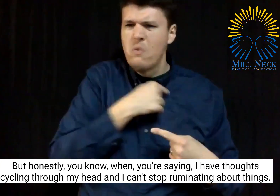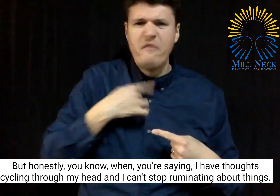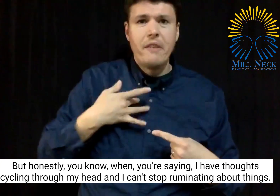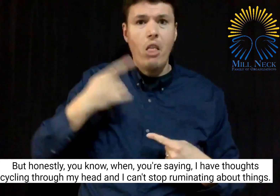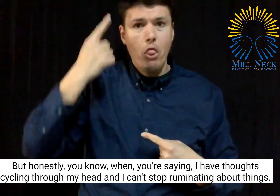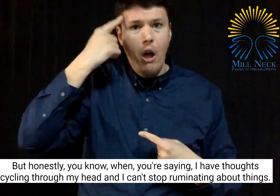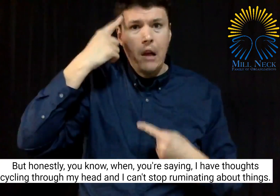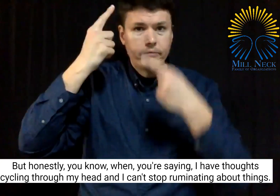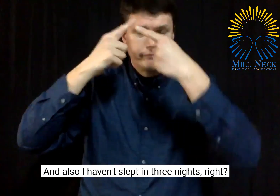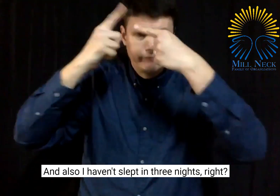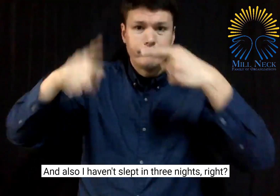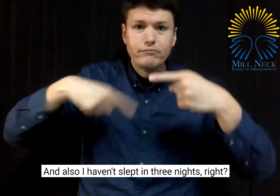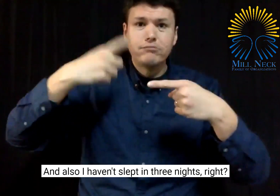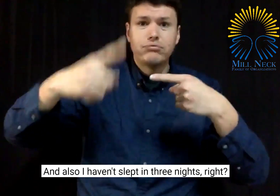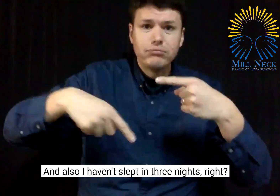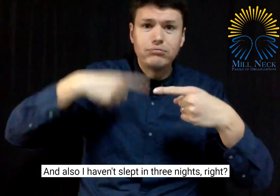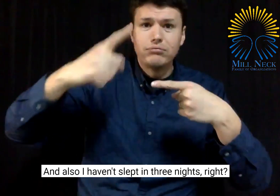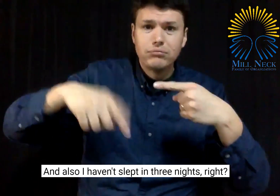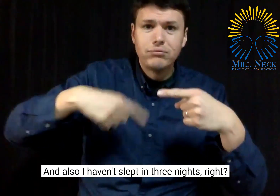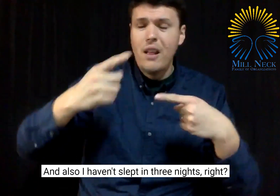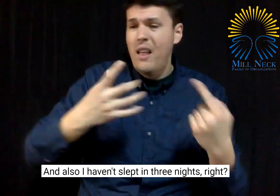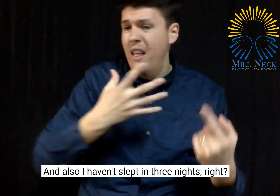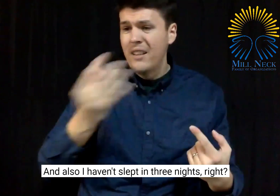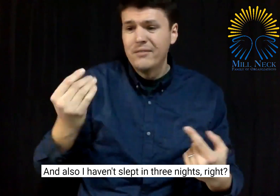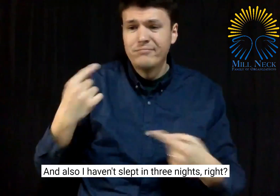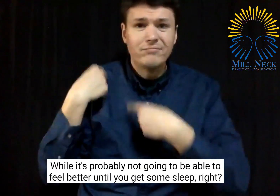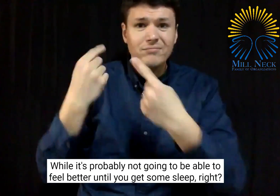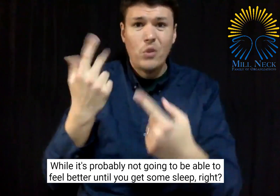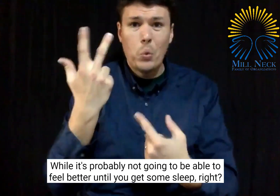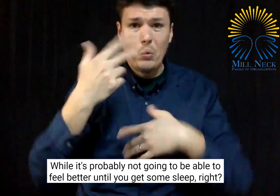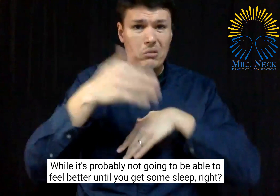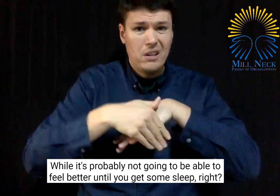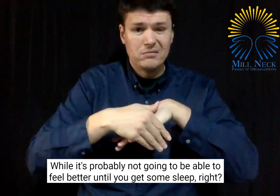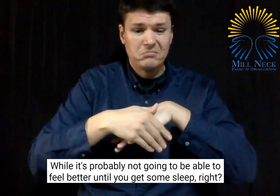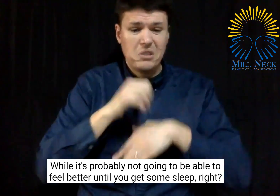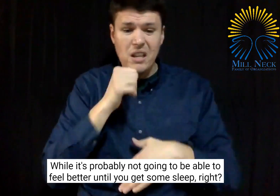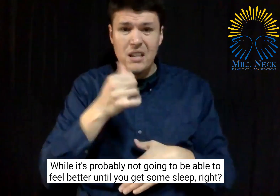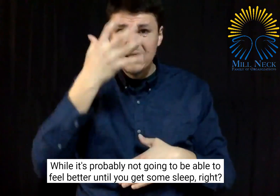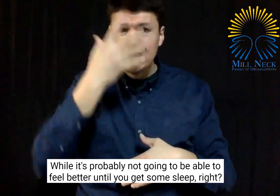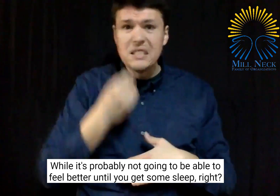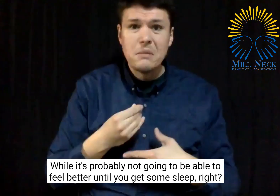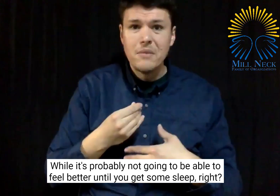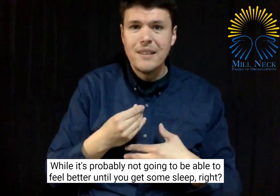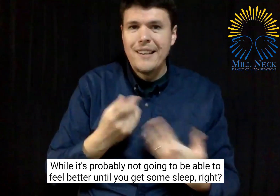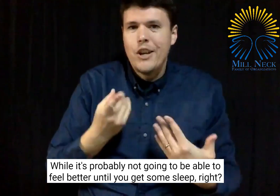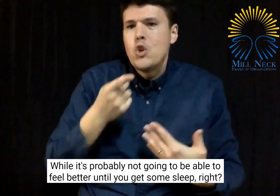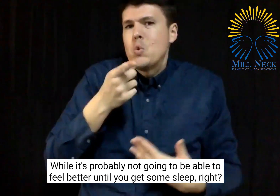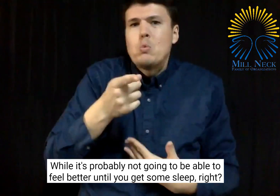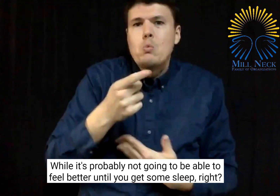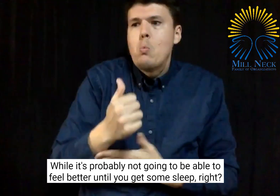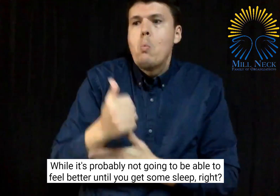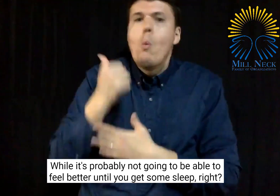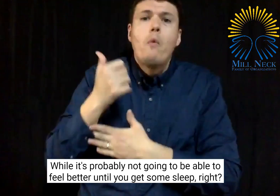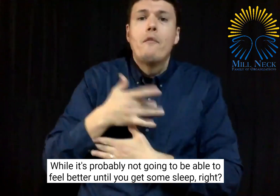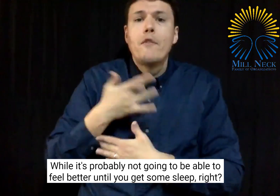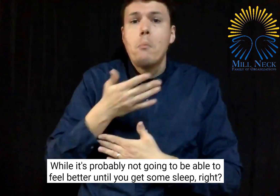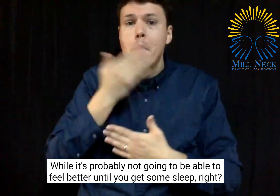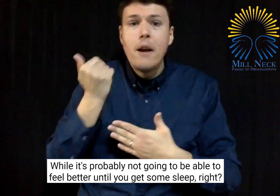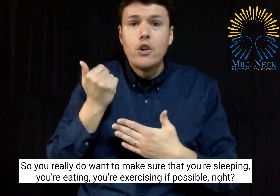ruminating about things, and also I haven't slept in 3 nights, right? Well, you're probably not going to be able to feel better until you get some sleep, right? So you